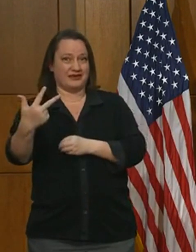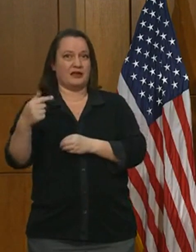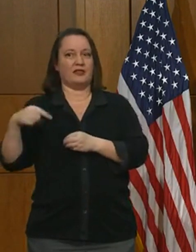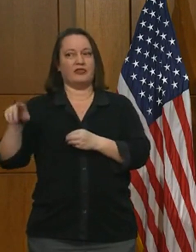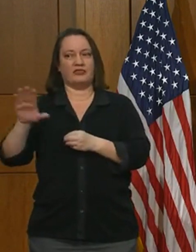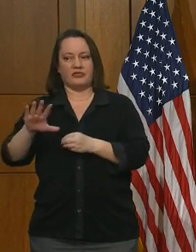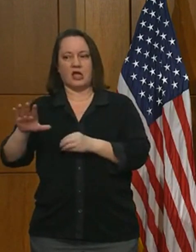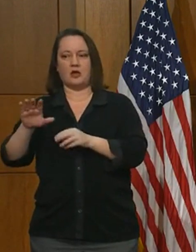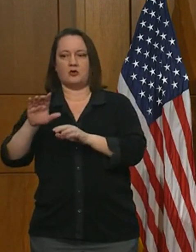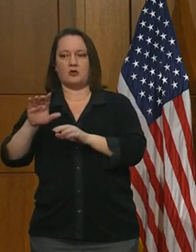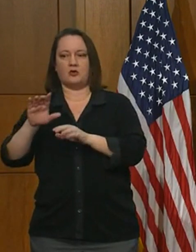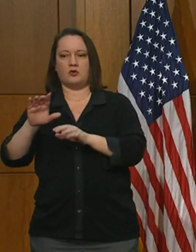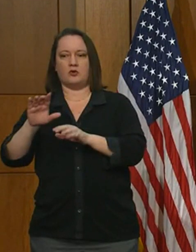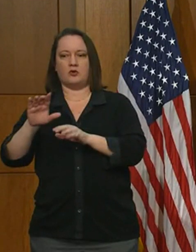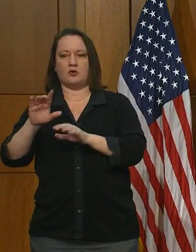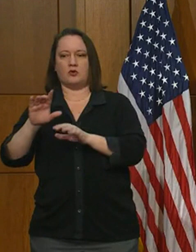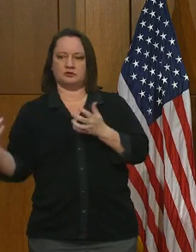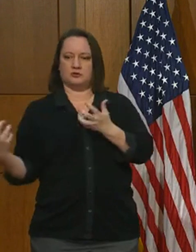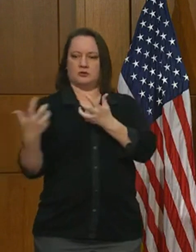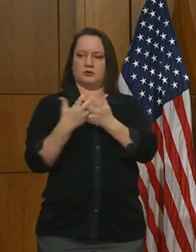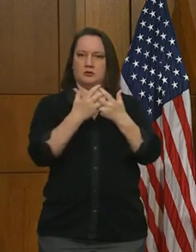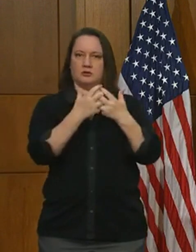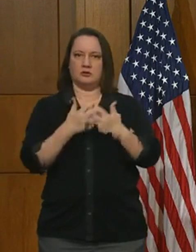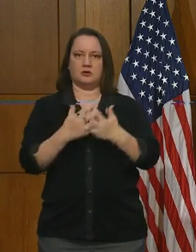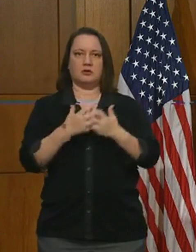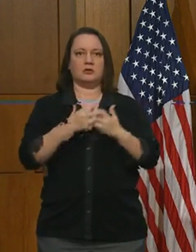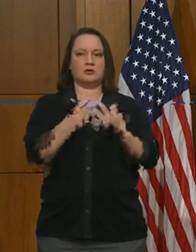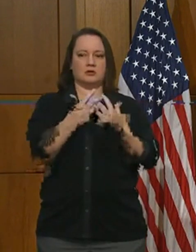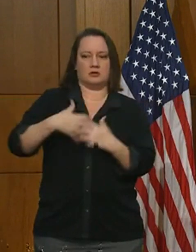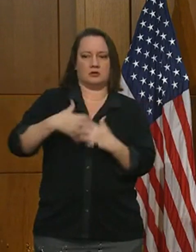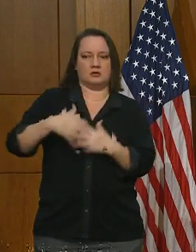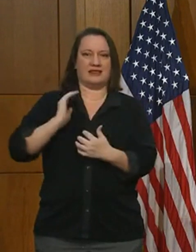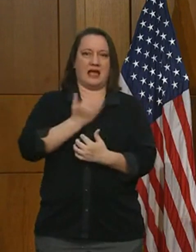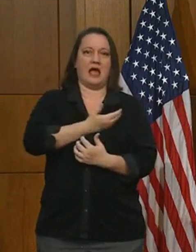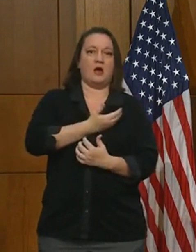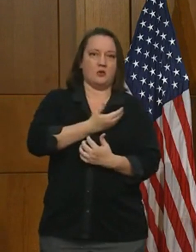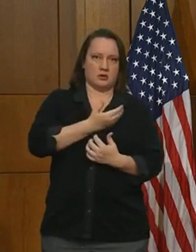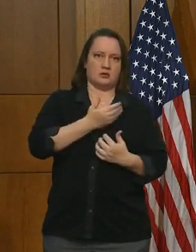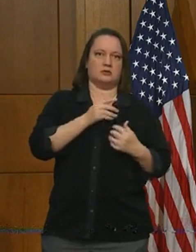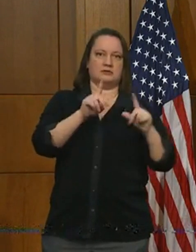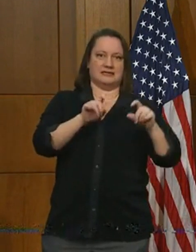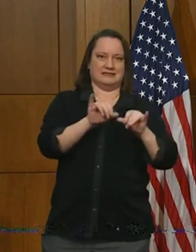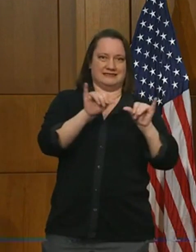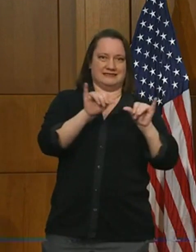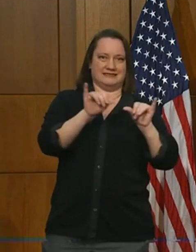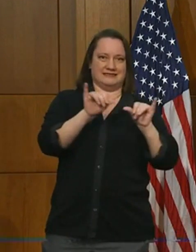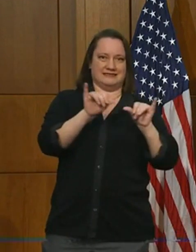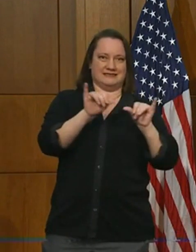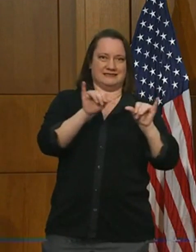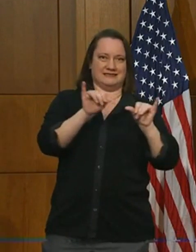takes a period of time. So right now we do have paper test results too that are being entered into the system.